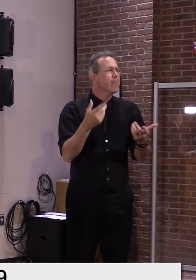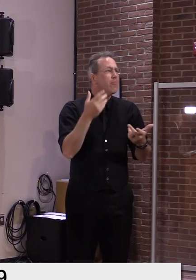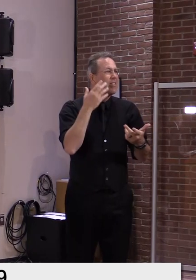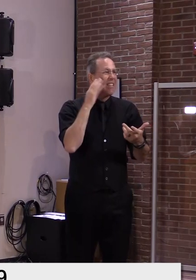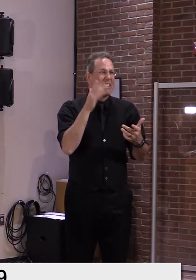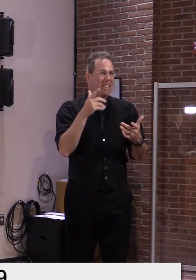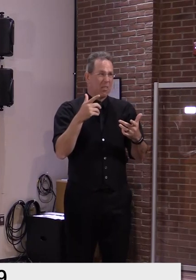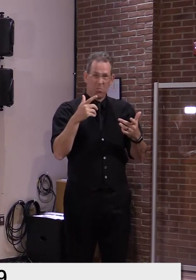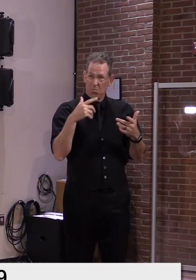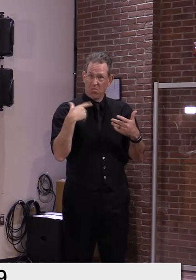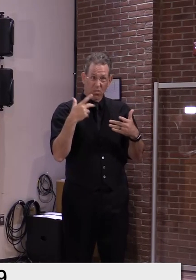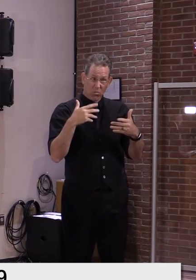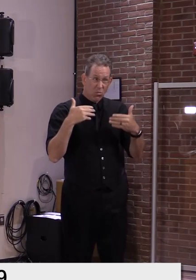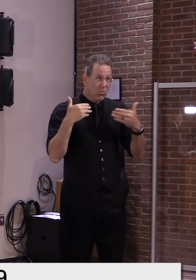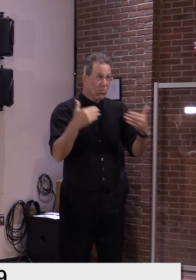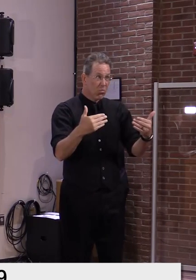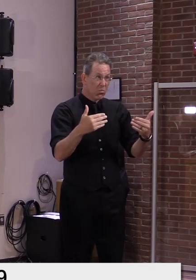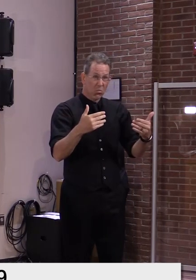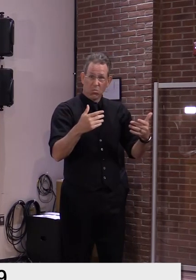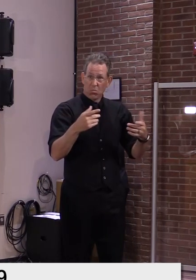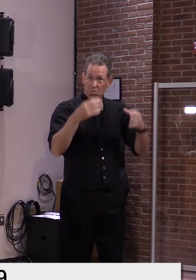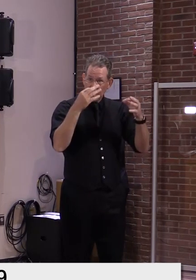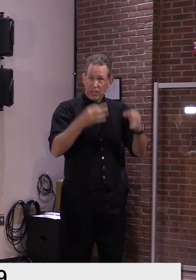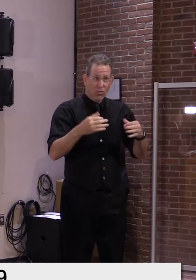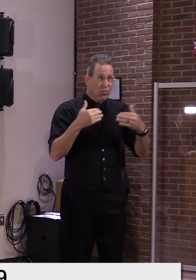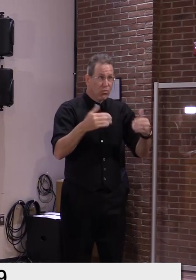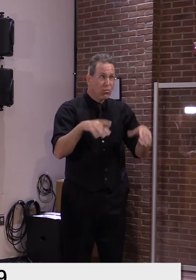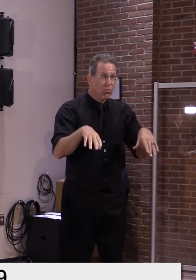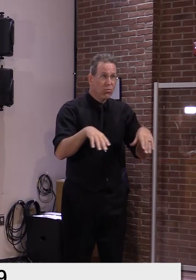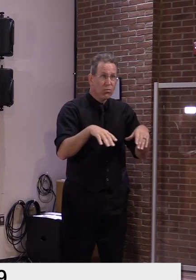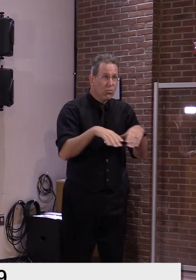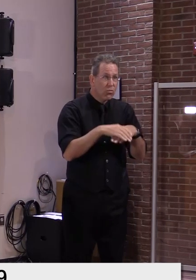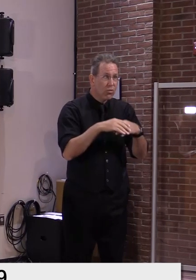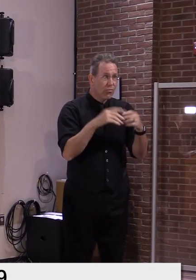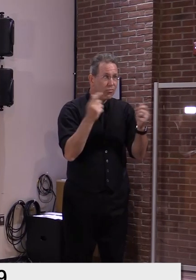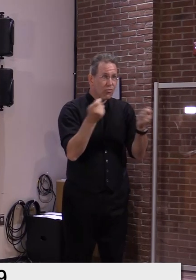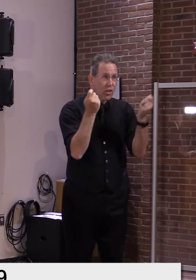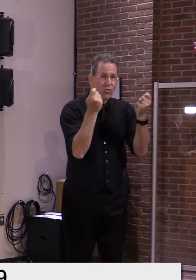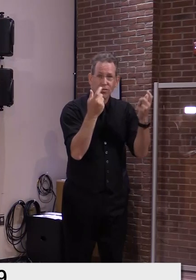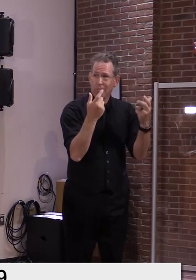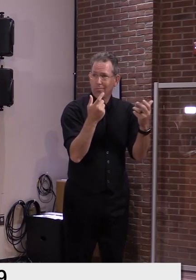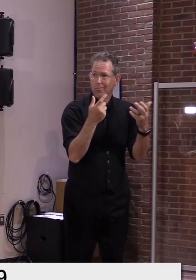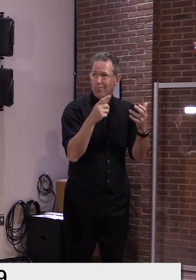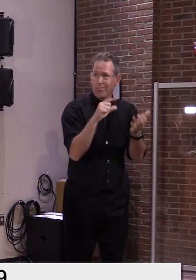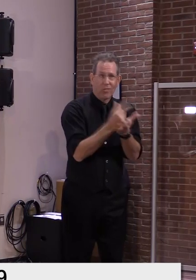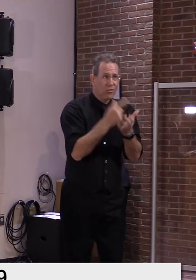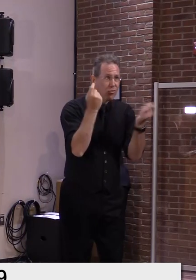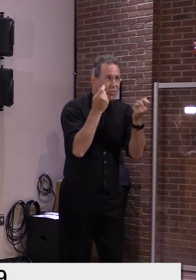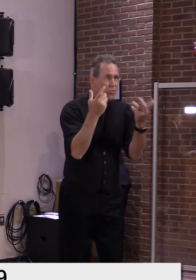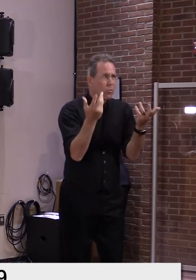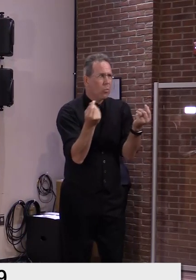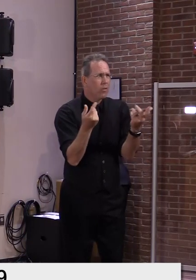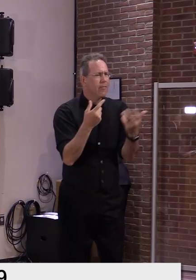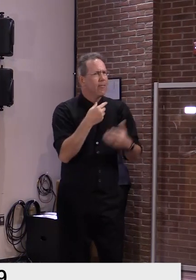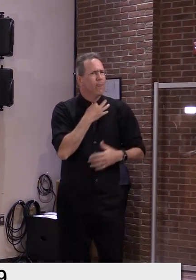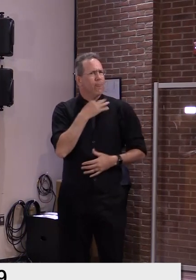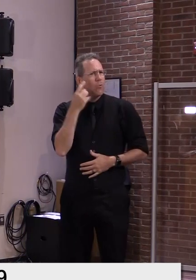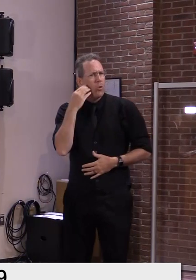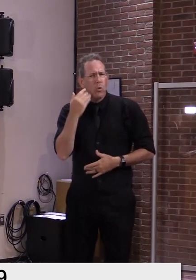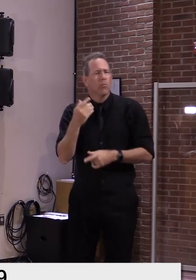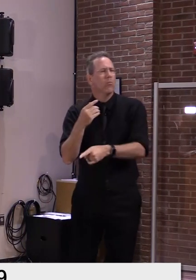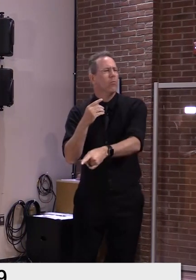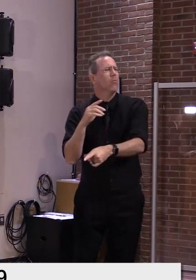of formulating that guidance. Could you clarify that for me a little bit? Yeah, sure. Well, we have published guidance